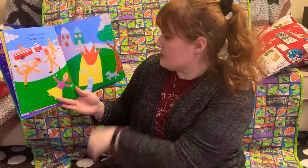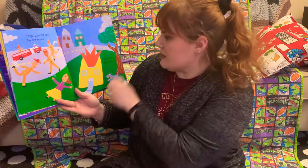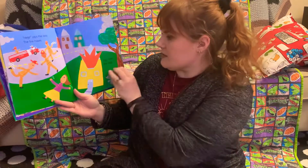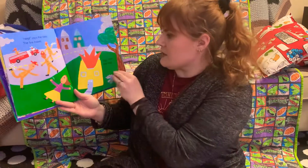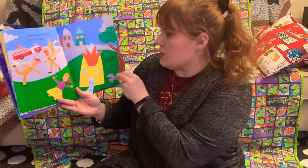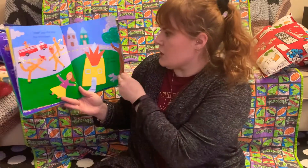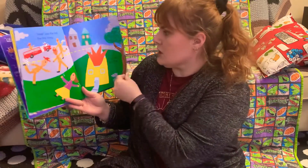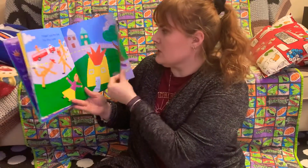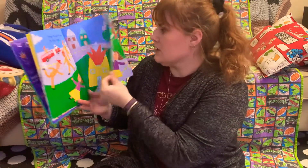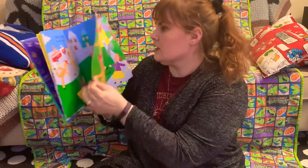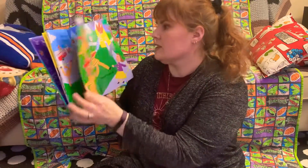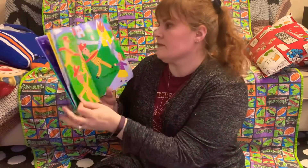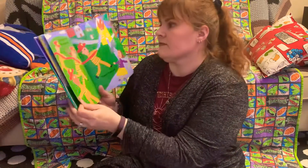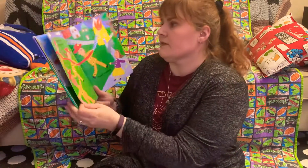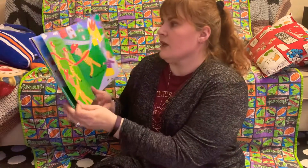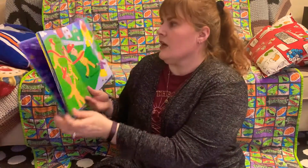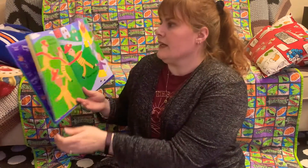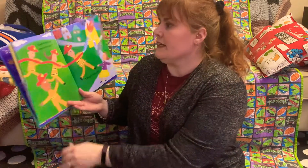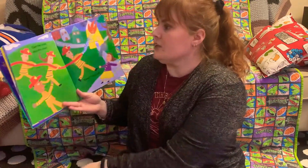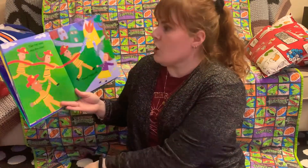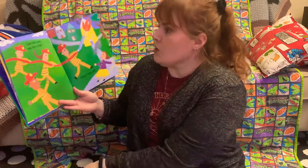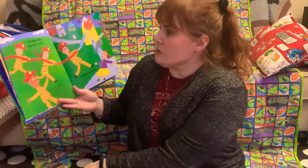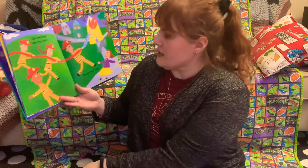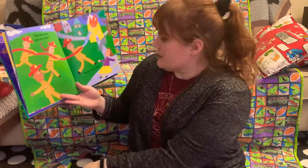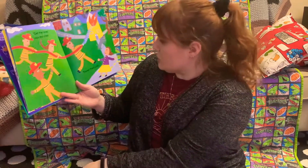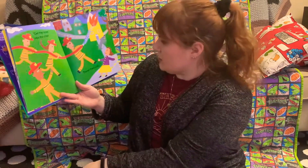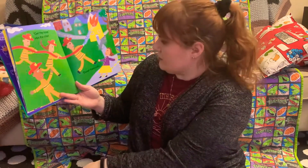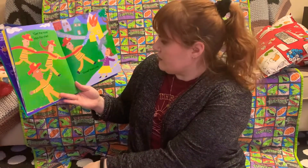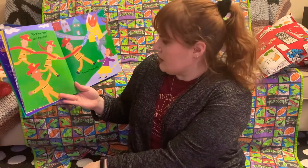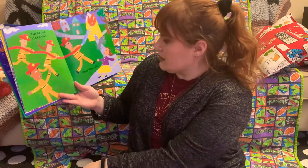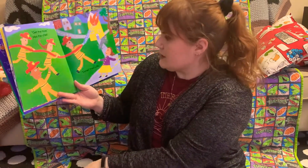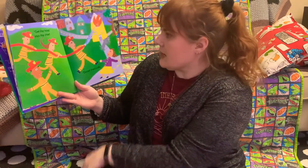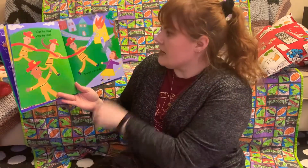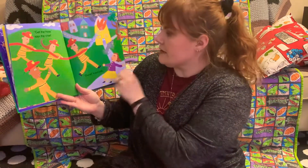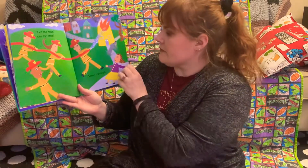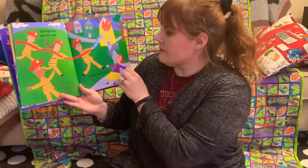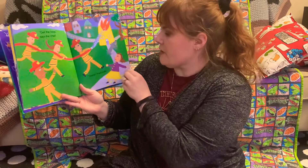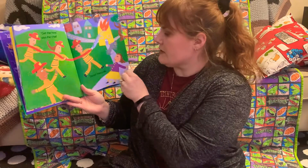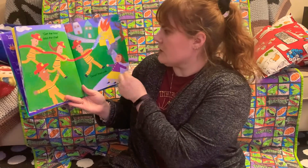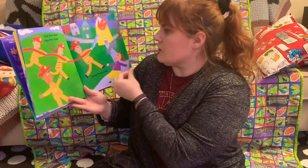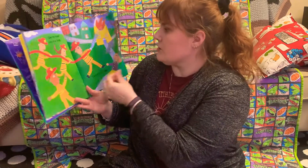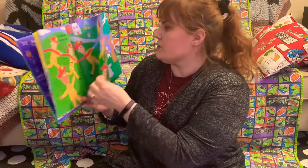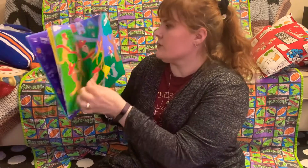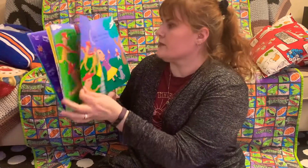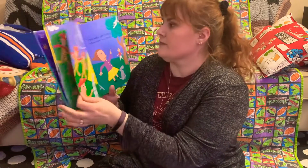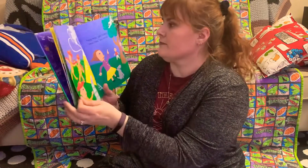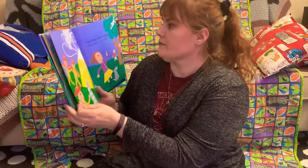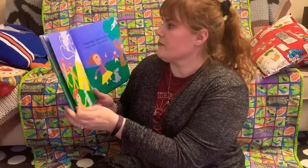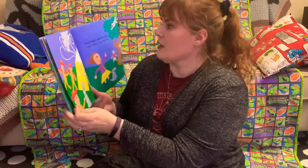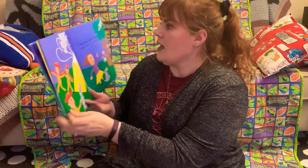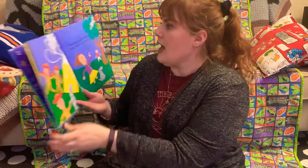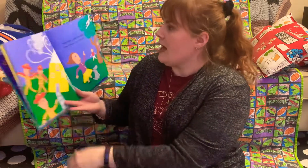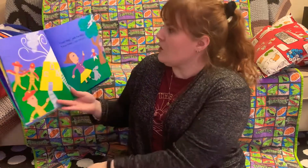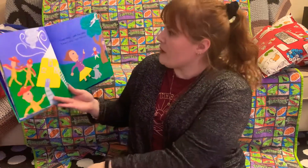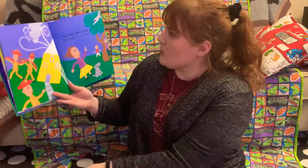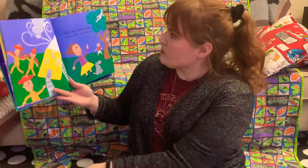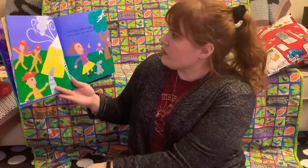the dog. Get the hose, says the chief. Done, Fred calls. Help, help, yells the